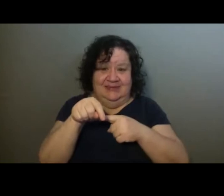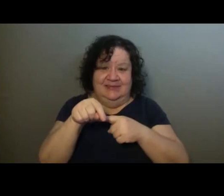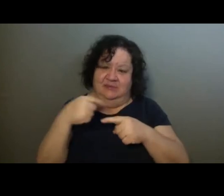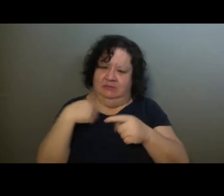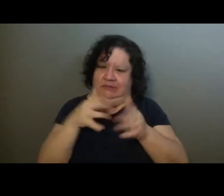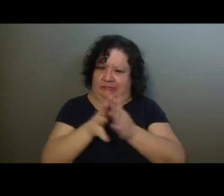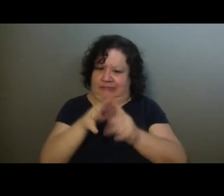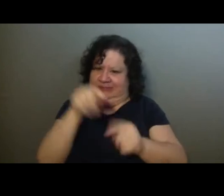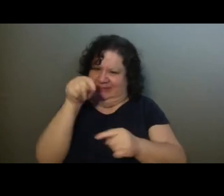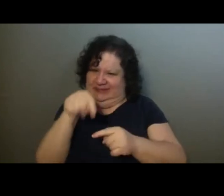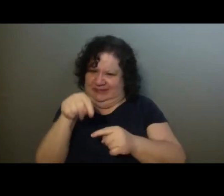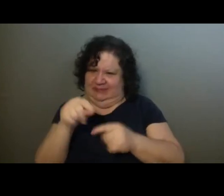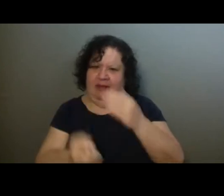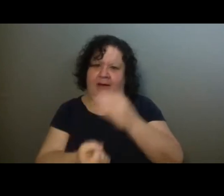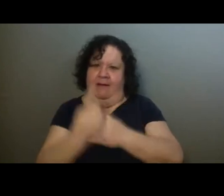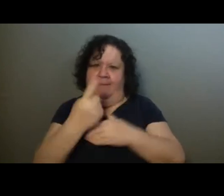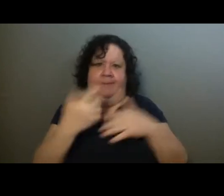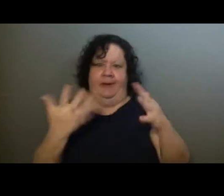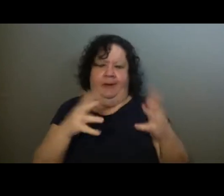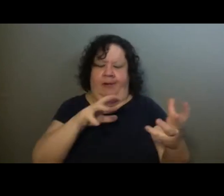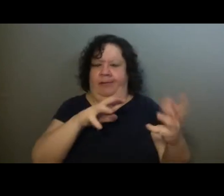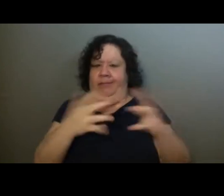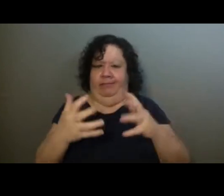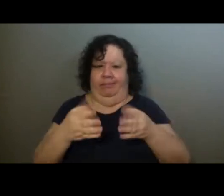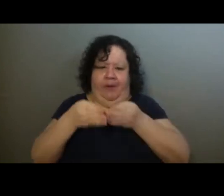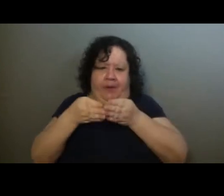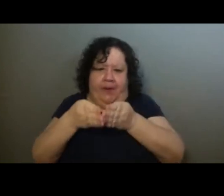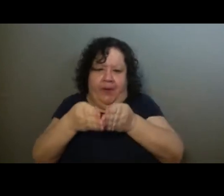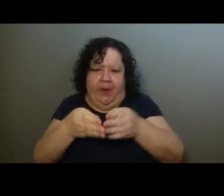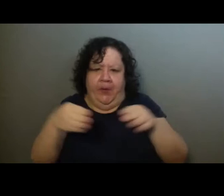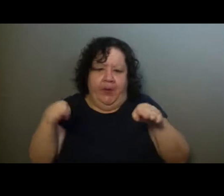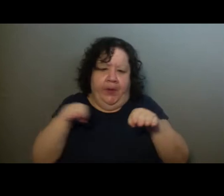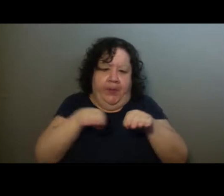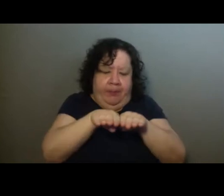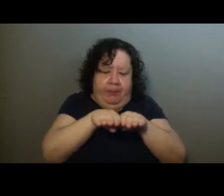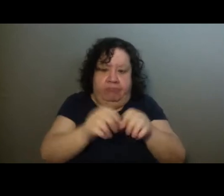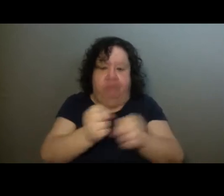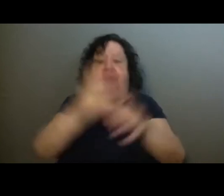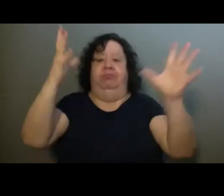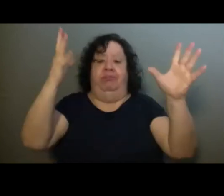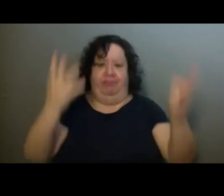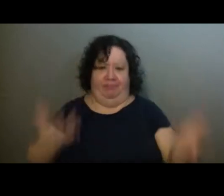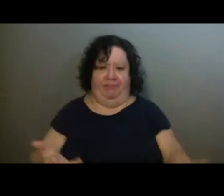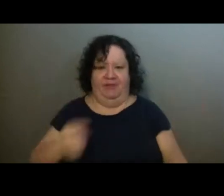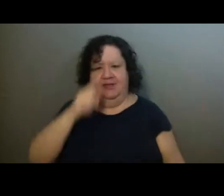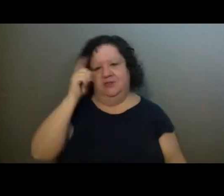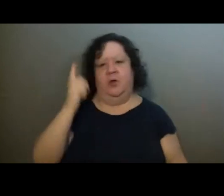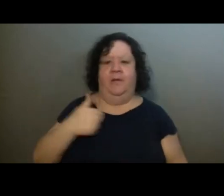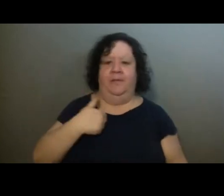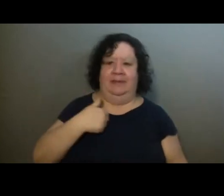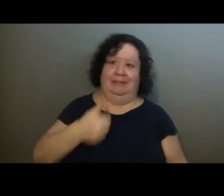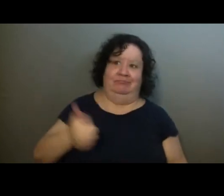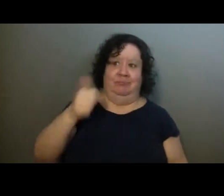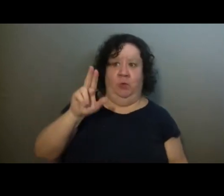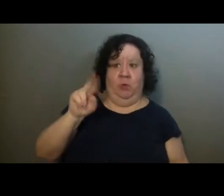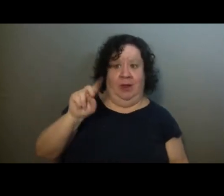think a few points from my perspective as the head of UNDP in Lebanon. First, and this is, I